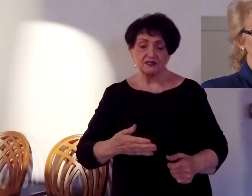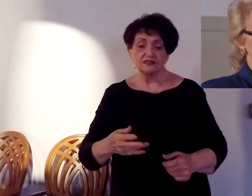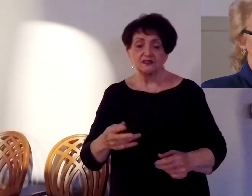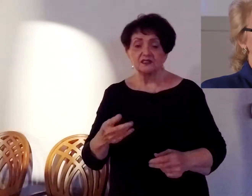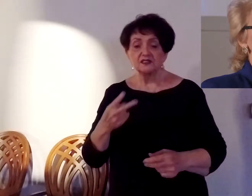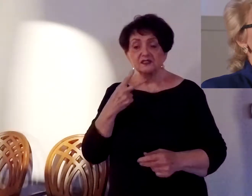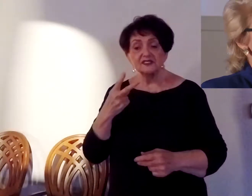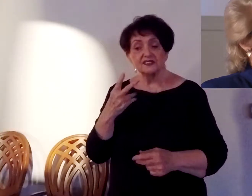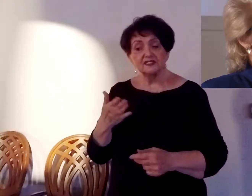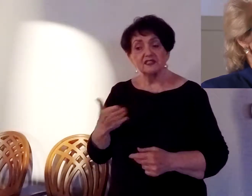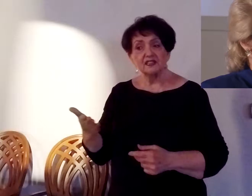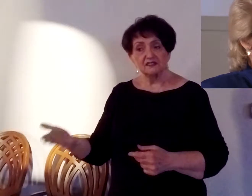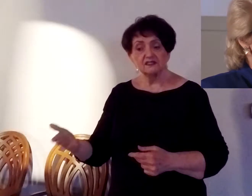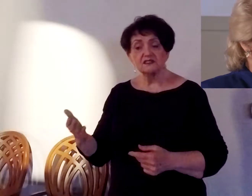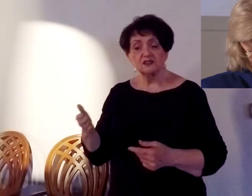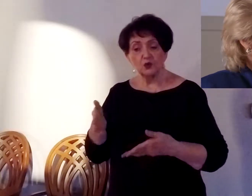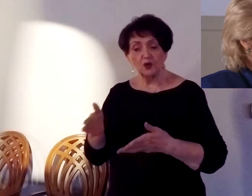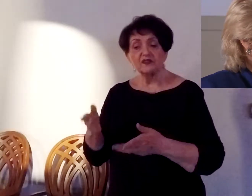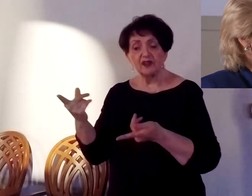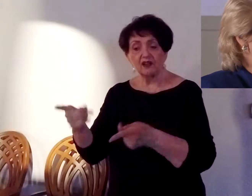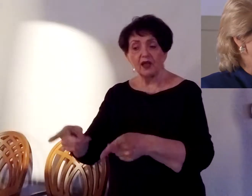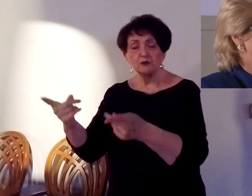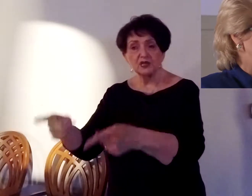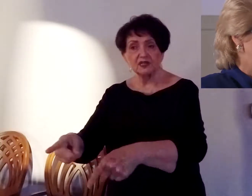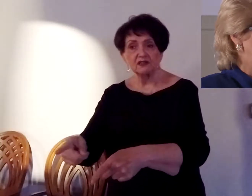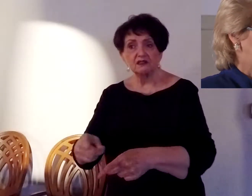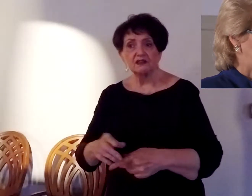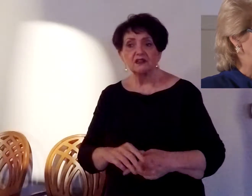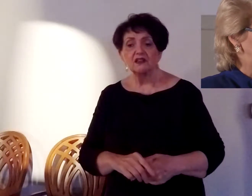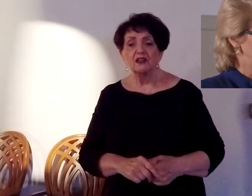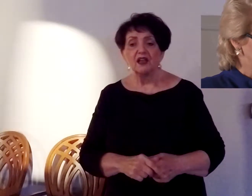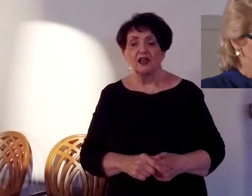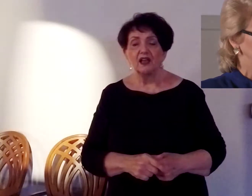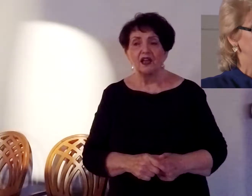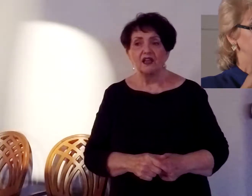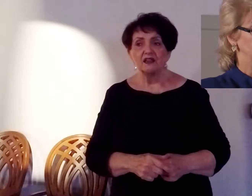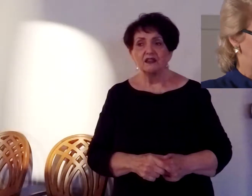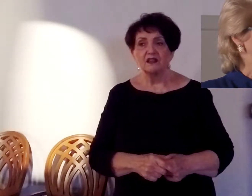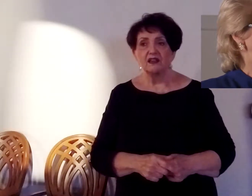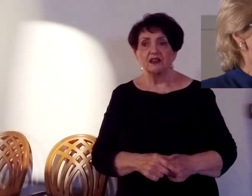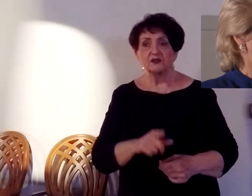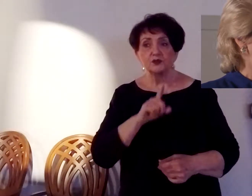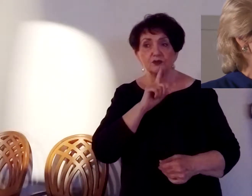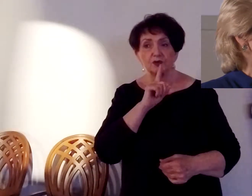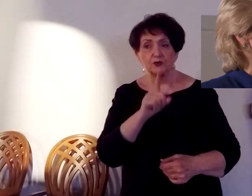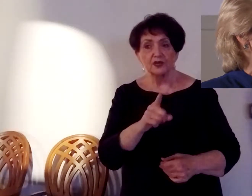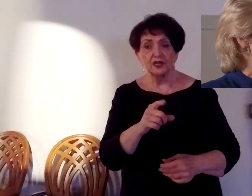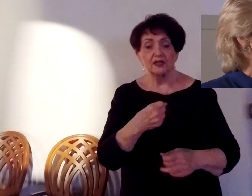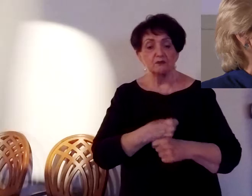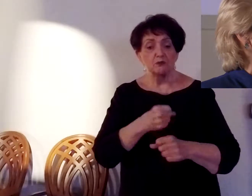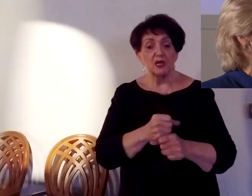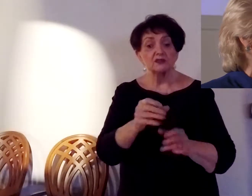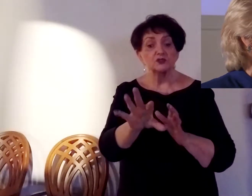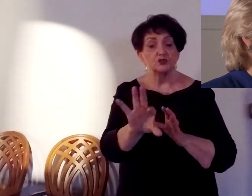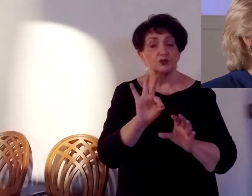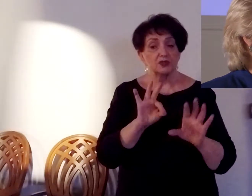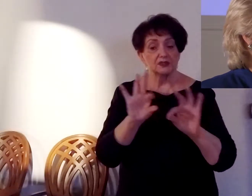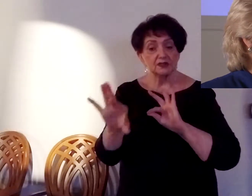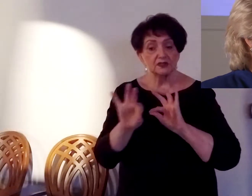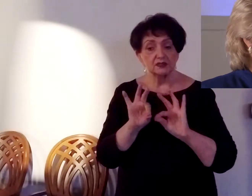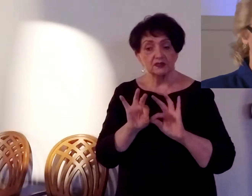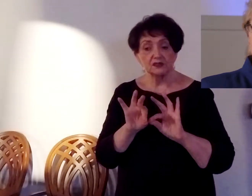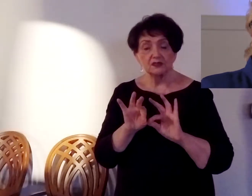for what they are, and to dance the lines, and to truly make choices and